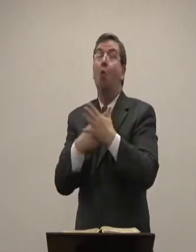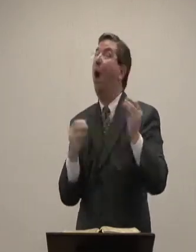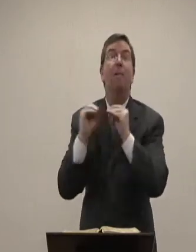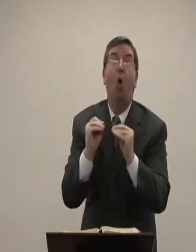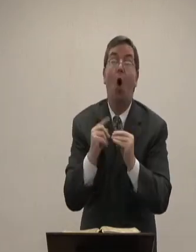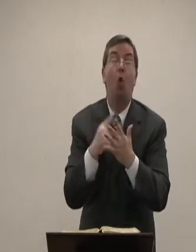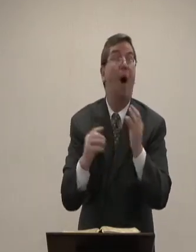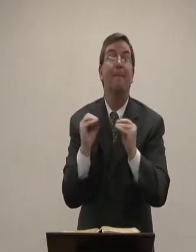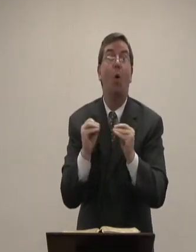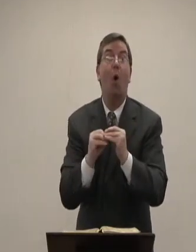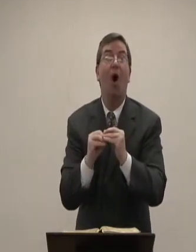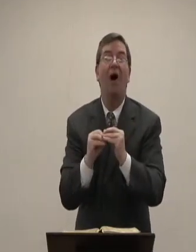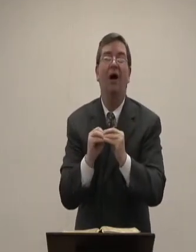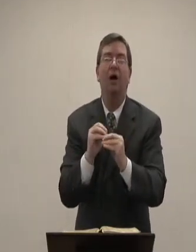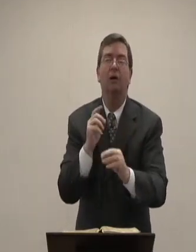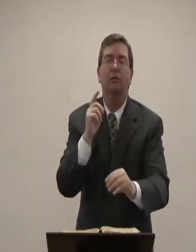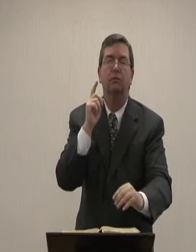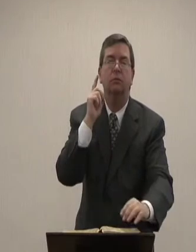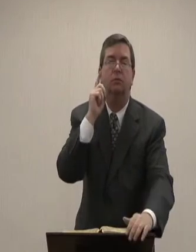All nations. What for?